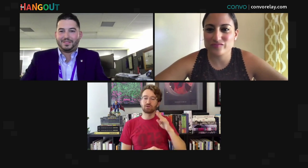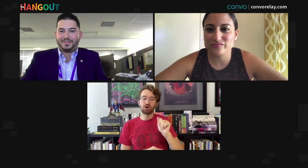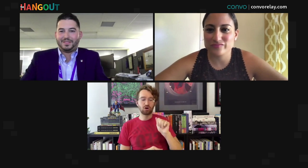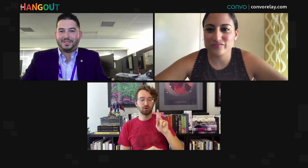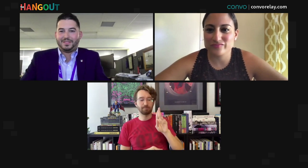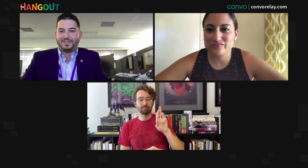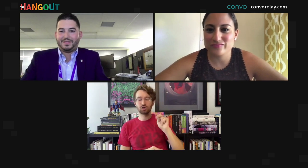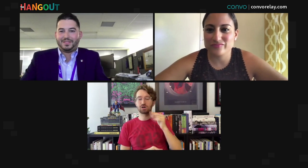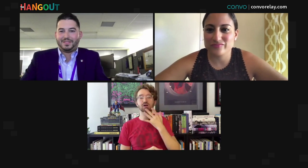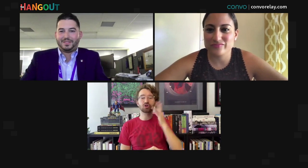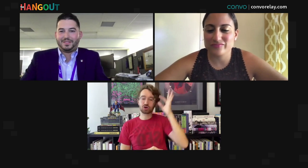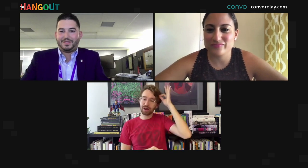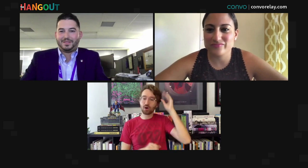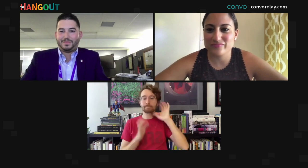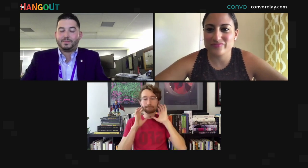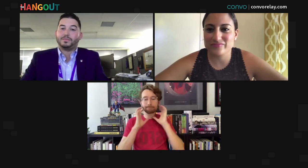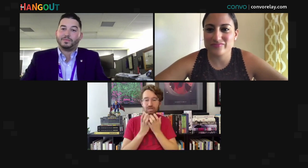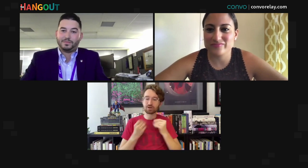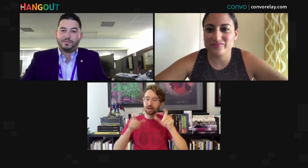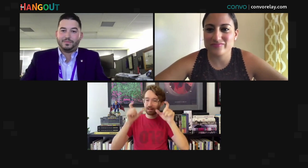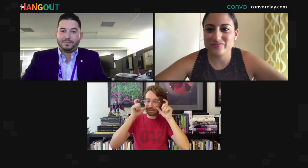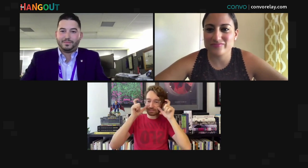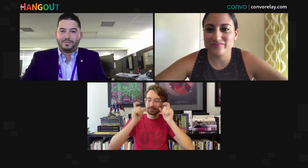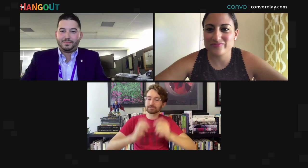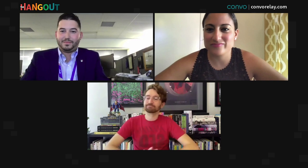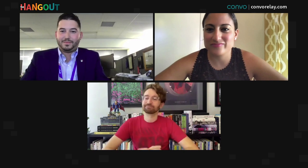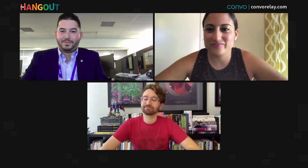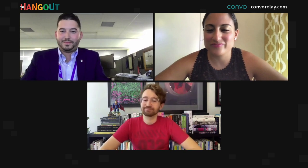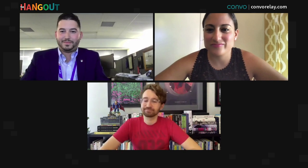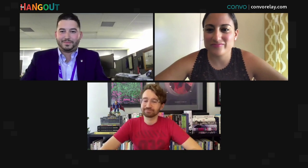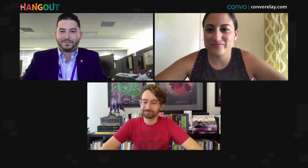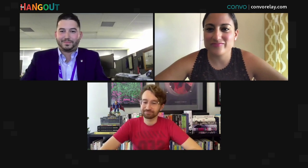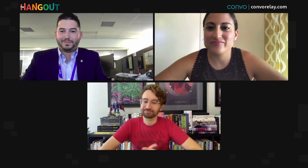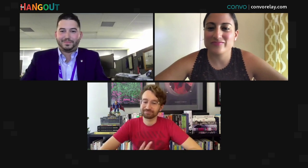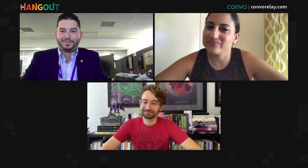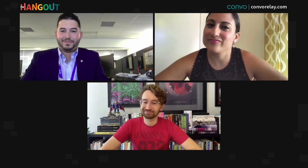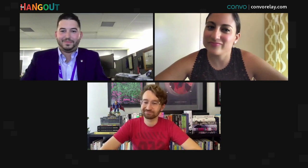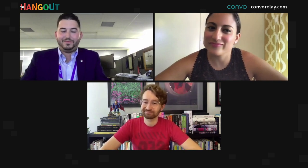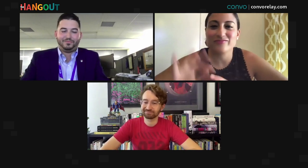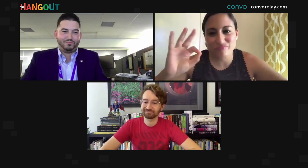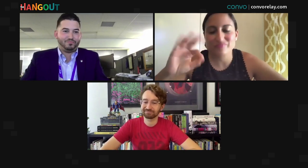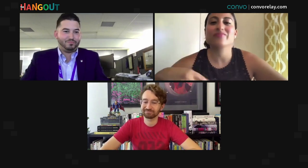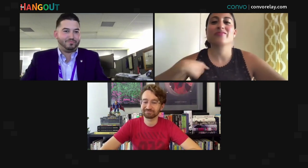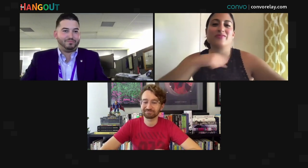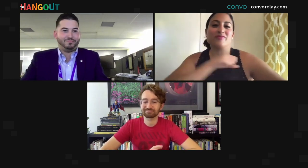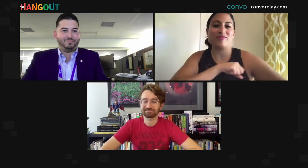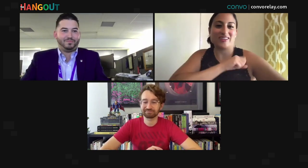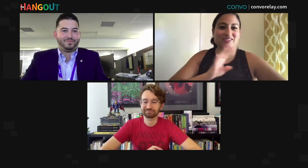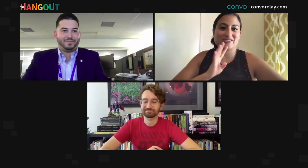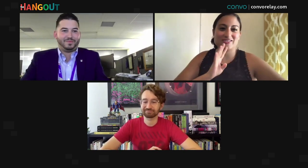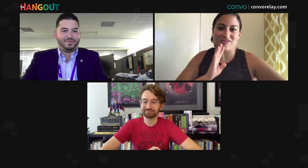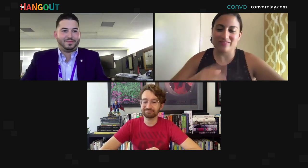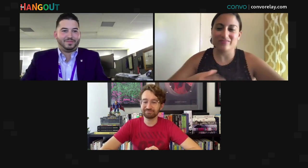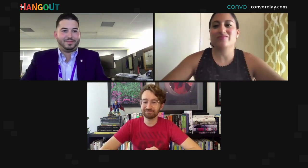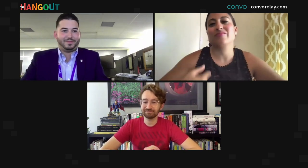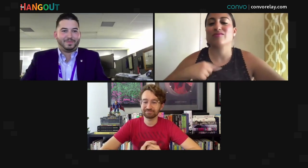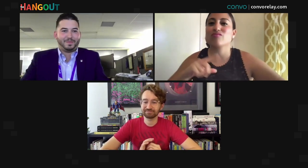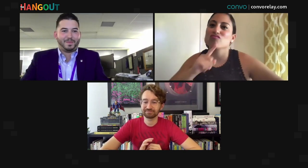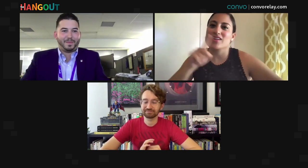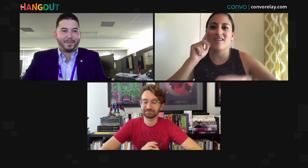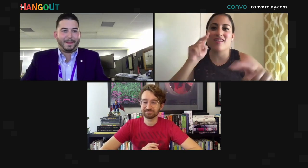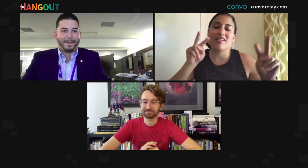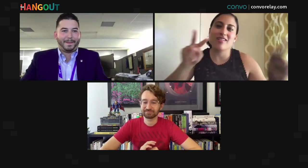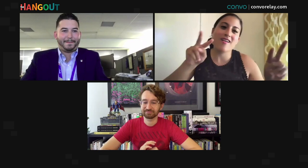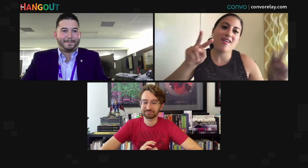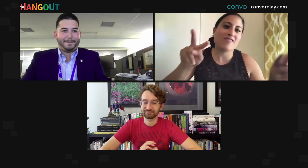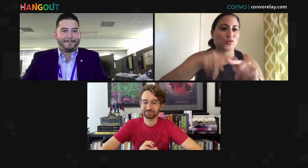some artwork on the wall. I have auburn colored hair, and clear glasses on, as well as a shaved beard.